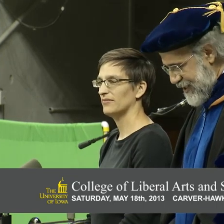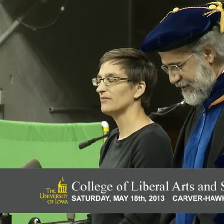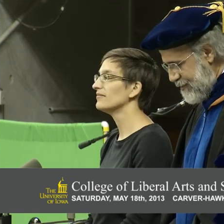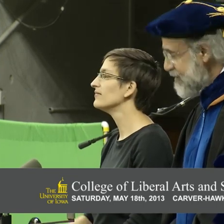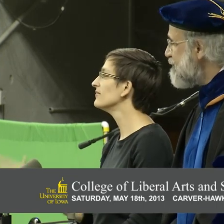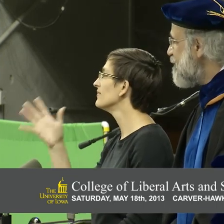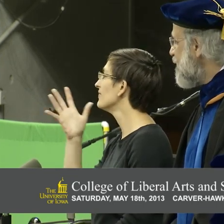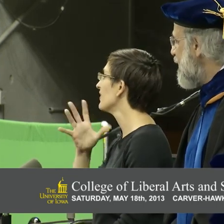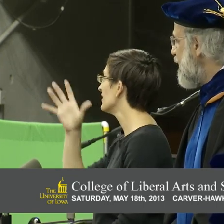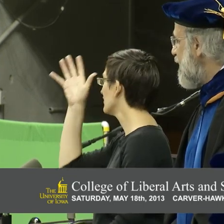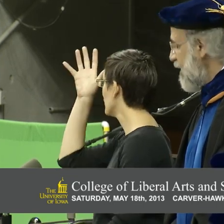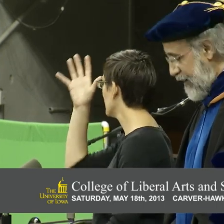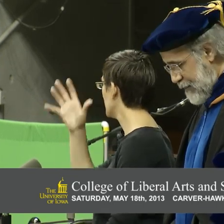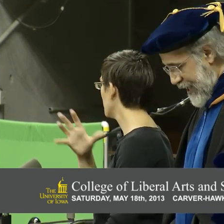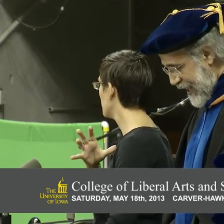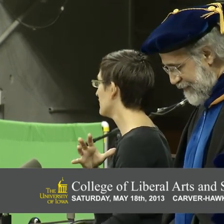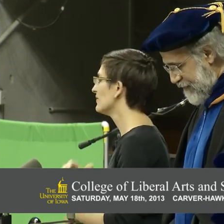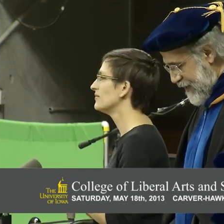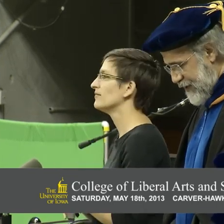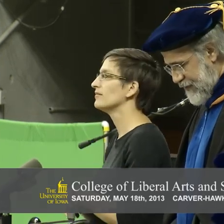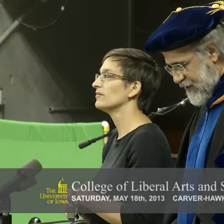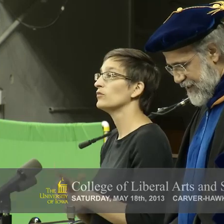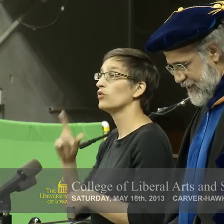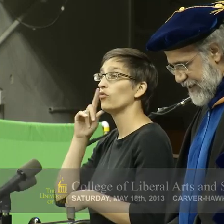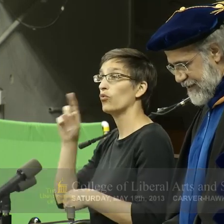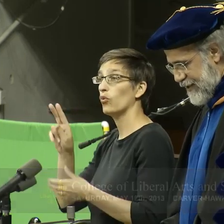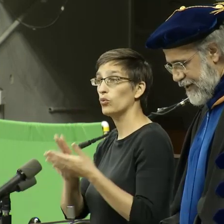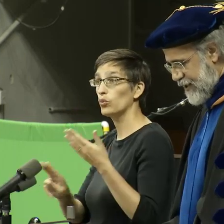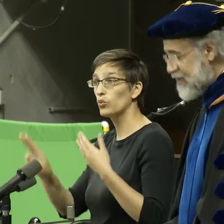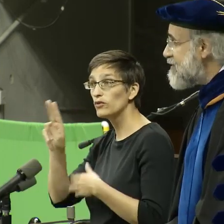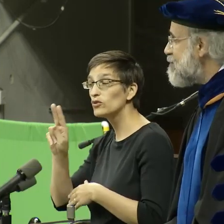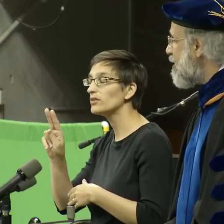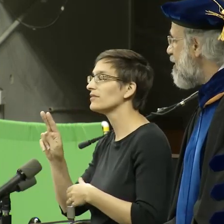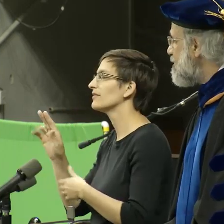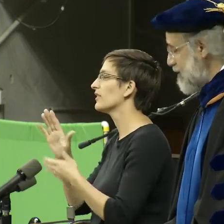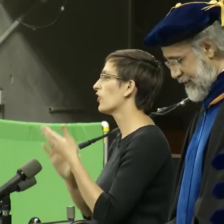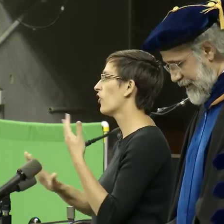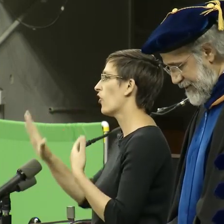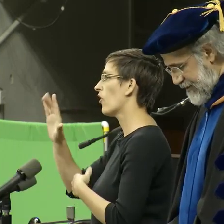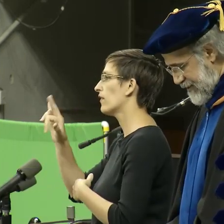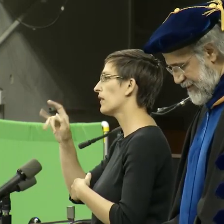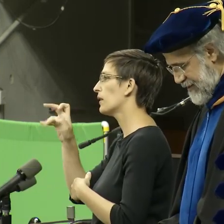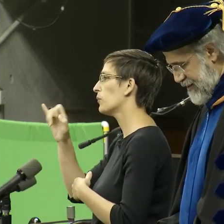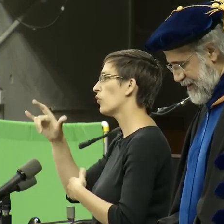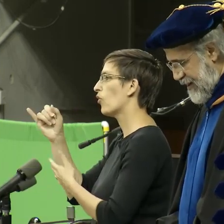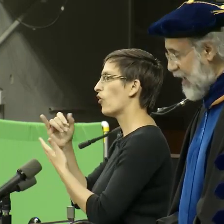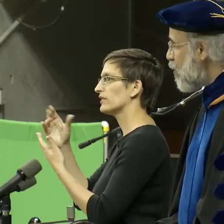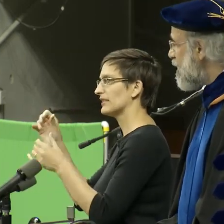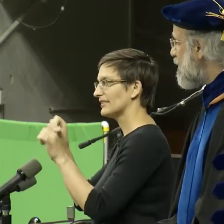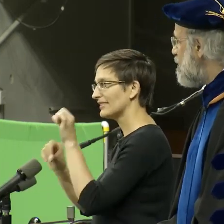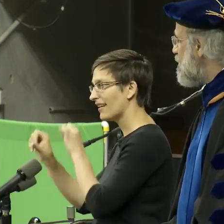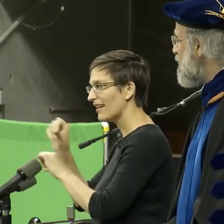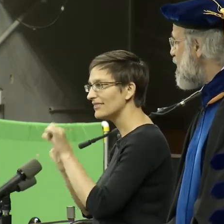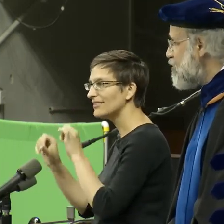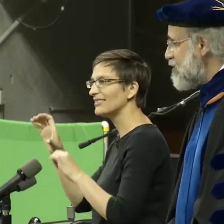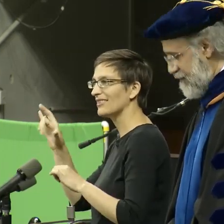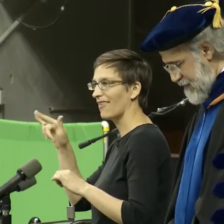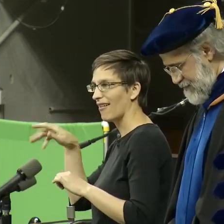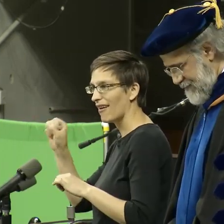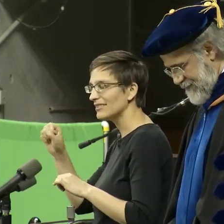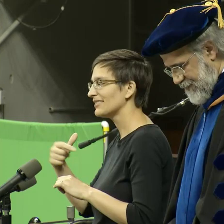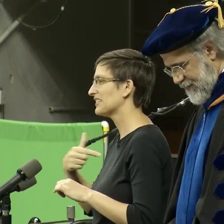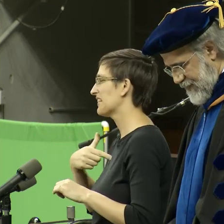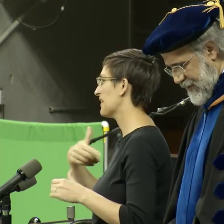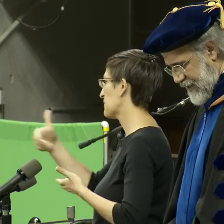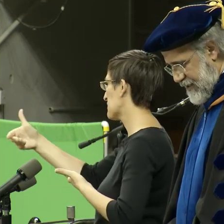Ladies and gentlemen, on behalf of the University and the College of Liberal Arts and Sciences, I welcome each of